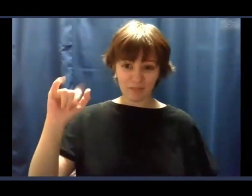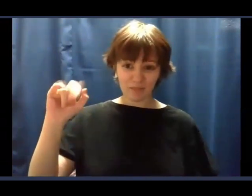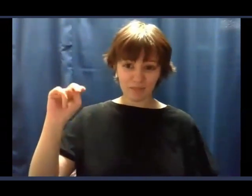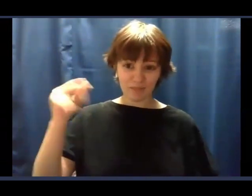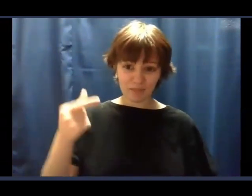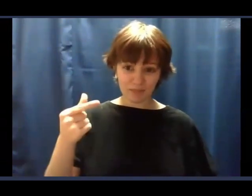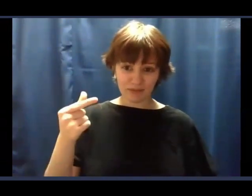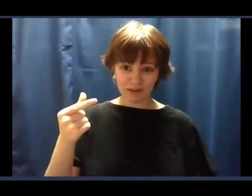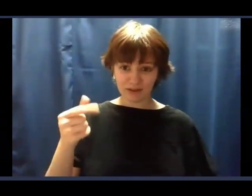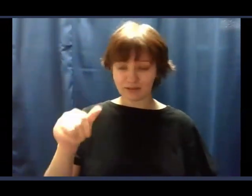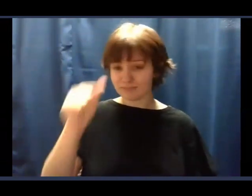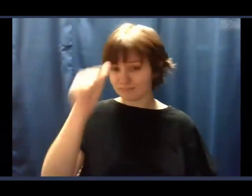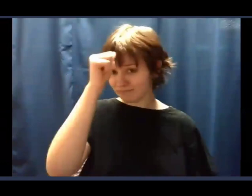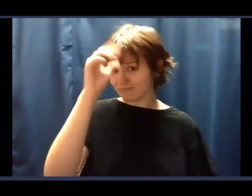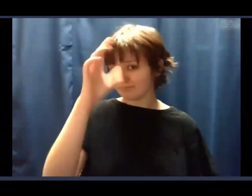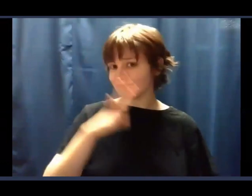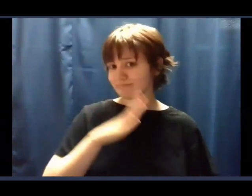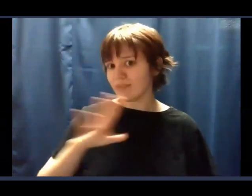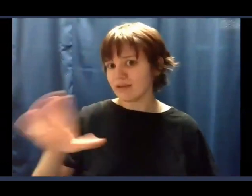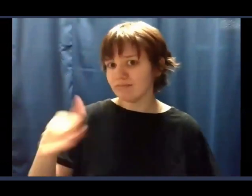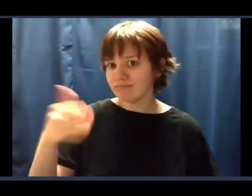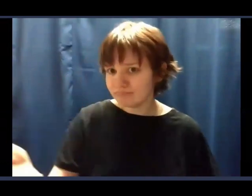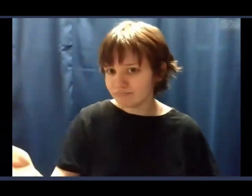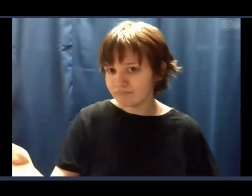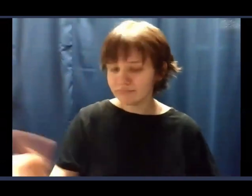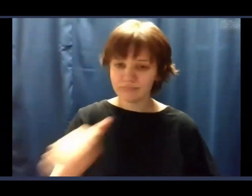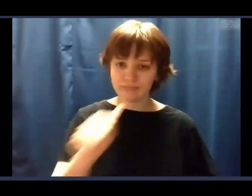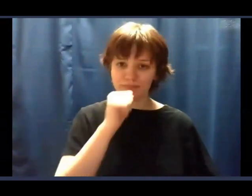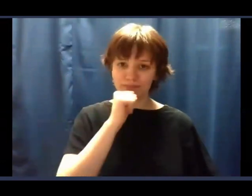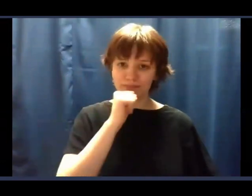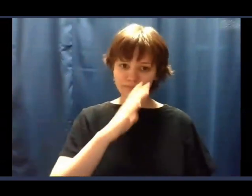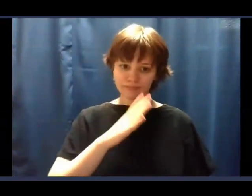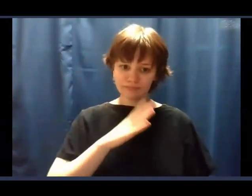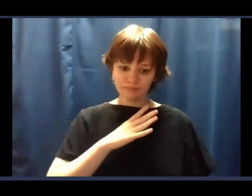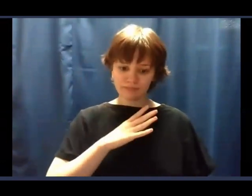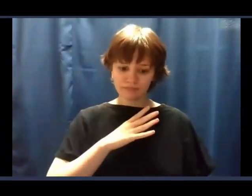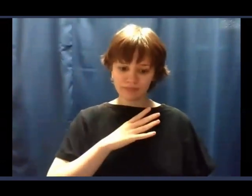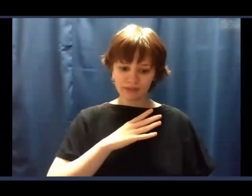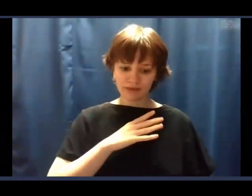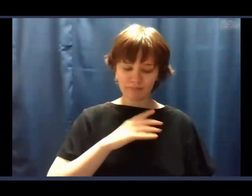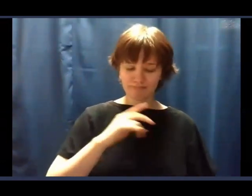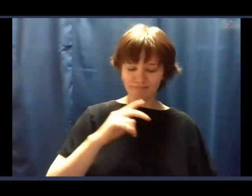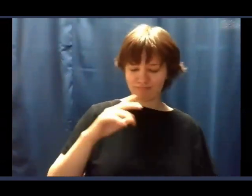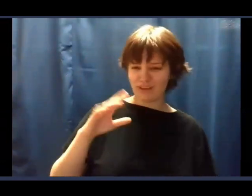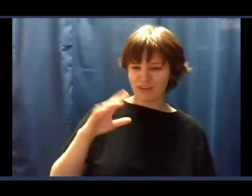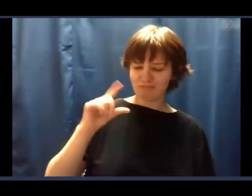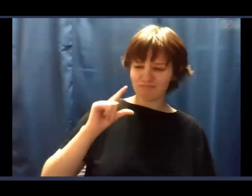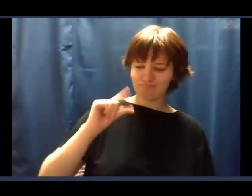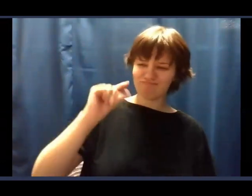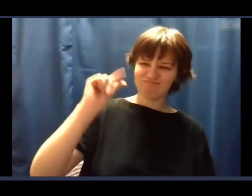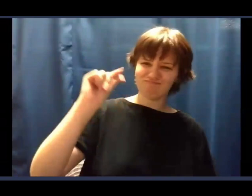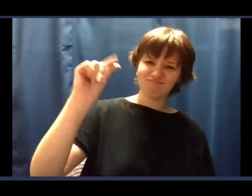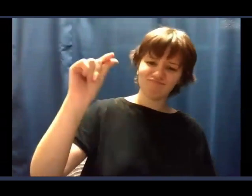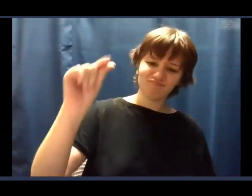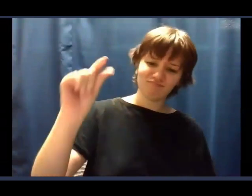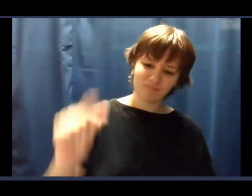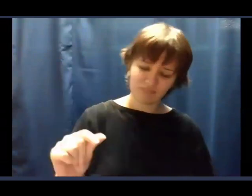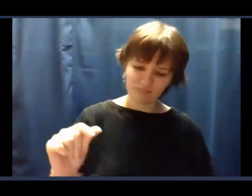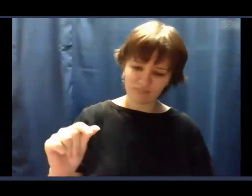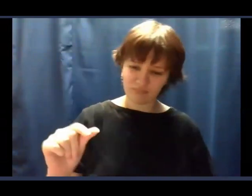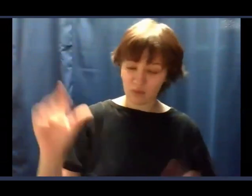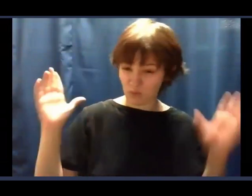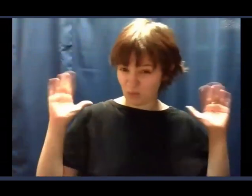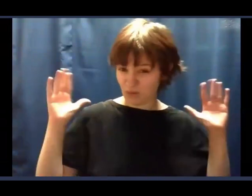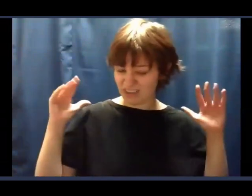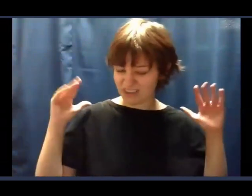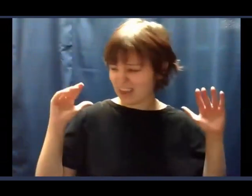So some people think that ants are related to termites, but it turns out that they're very, very far apart.